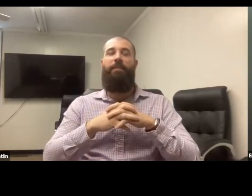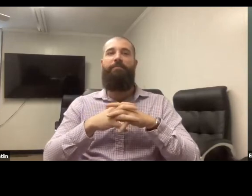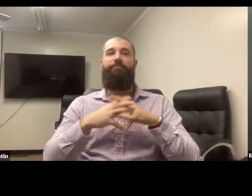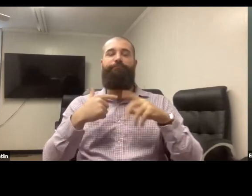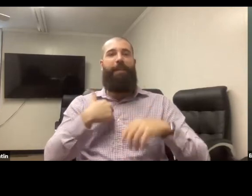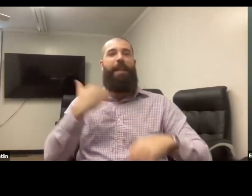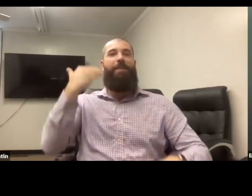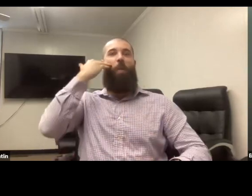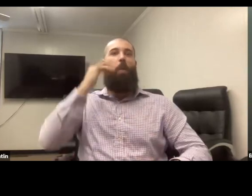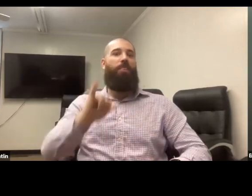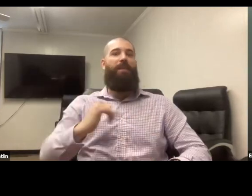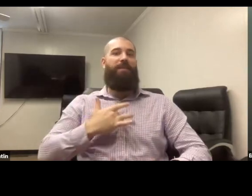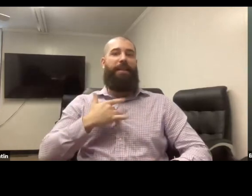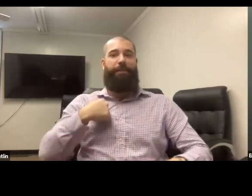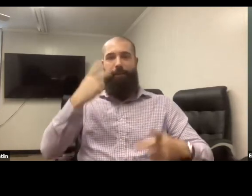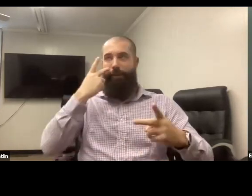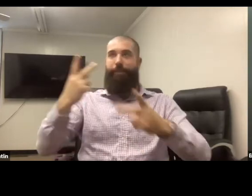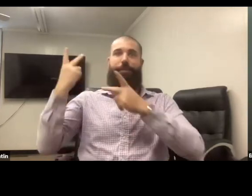Yeah.